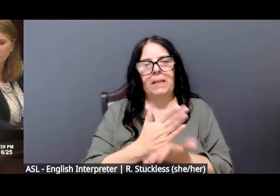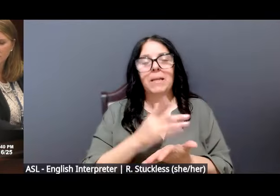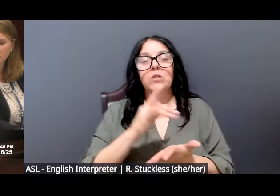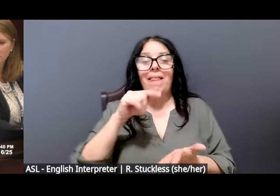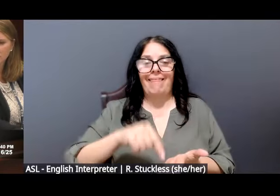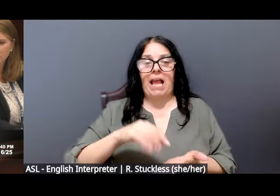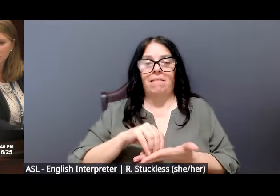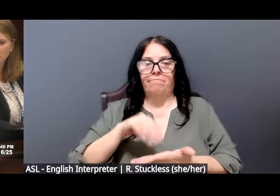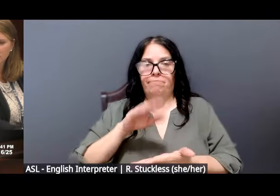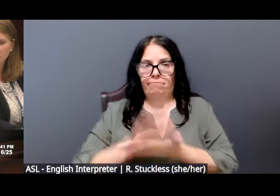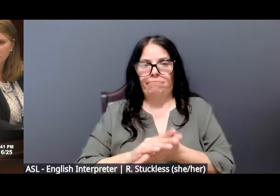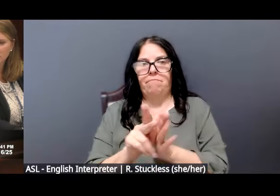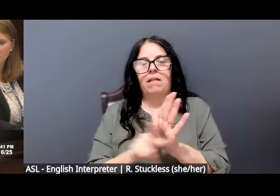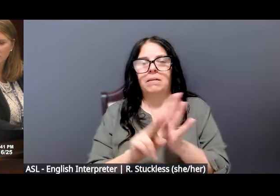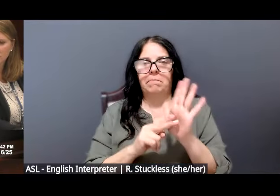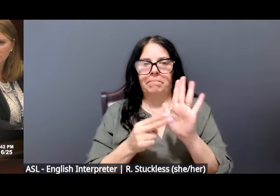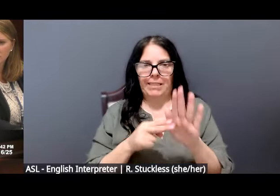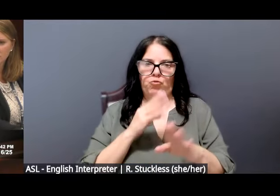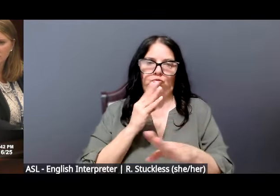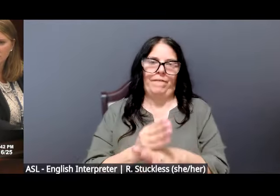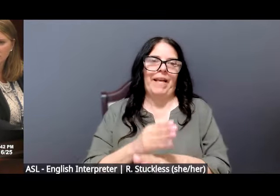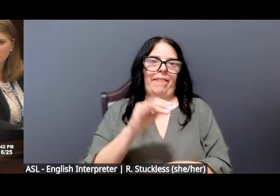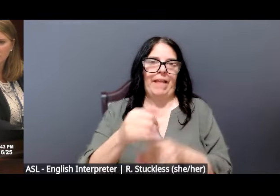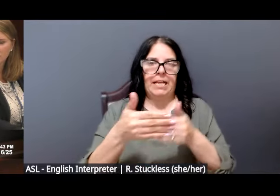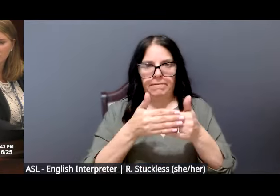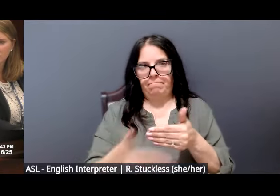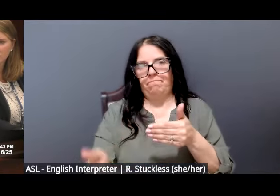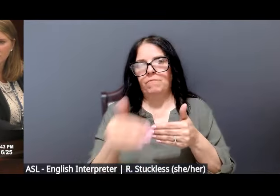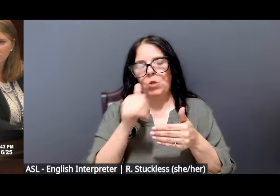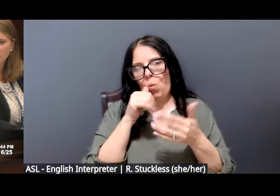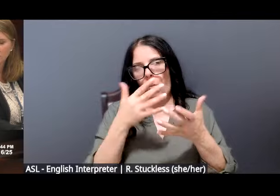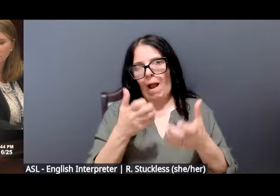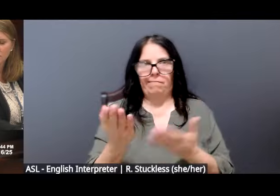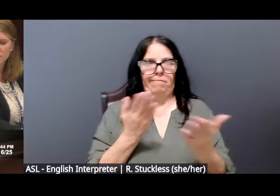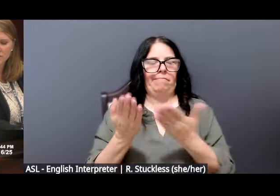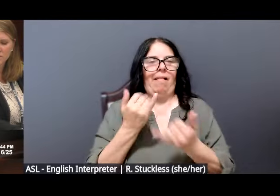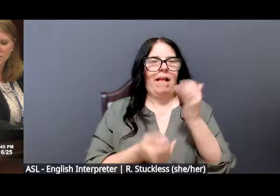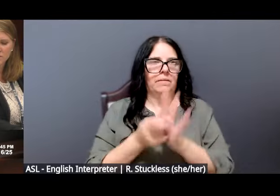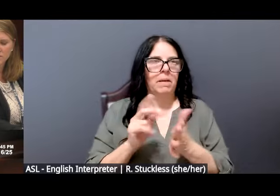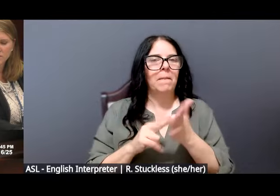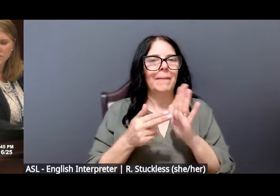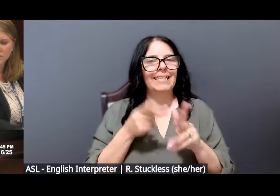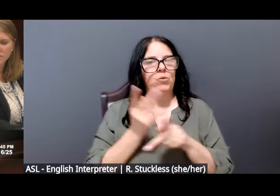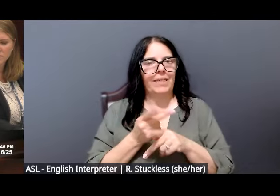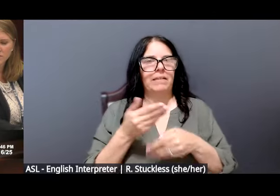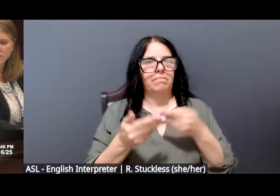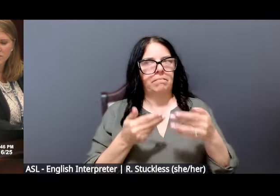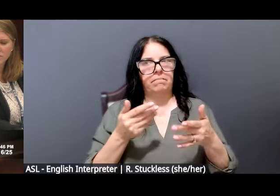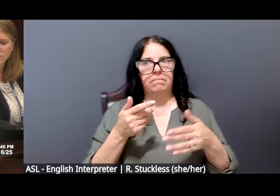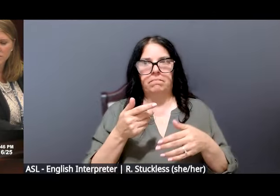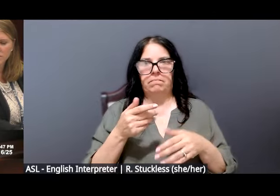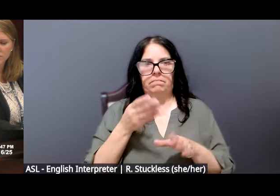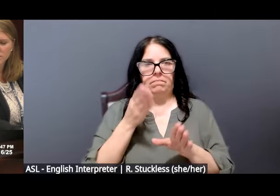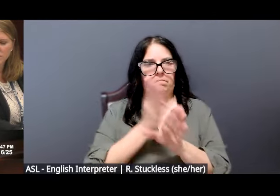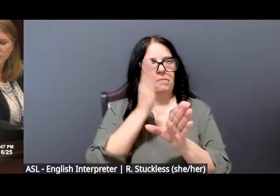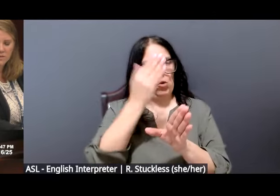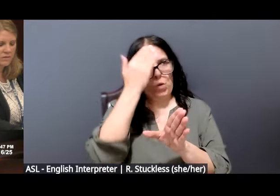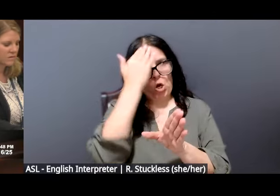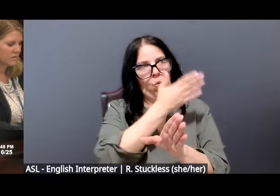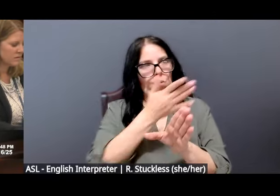kind of prevent that from happening, to allow some sort of finality, to be frank, before